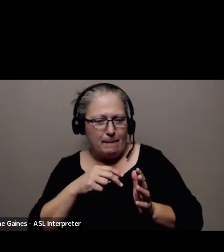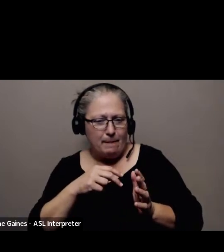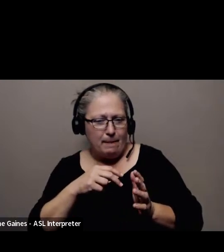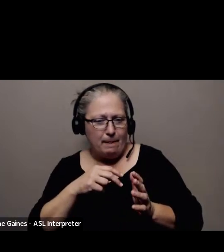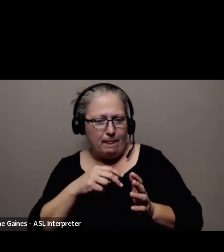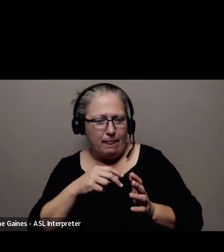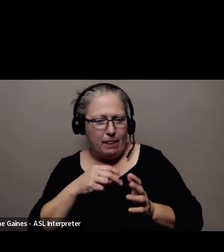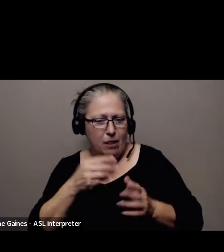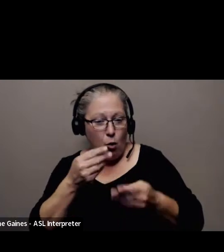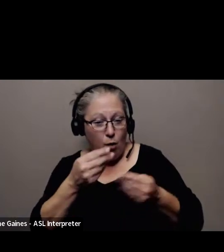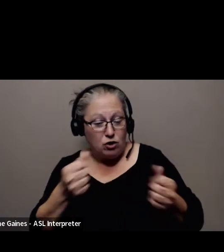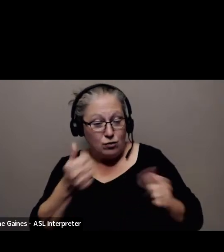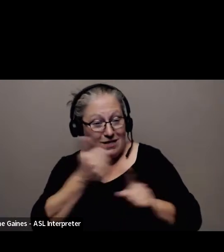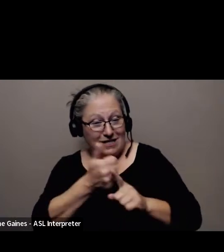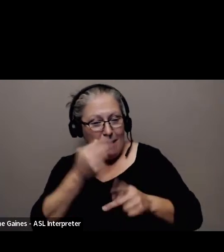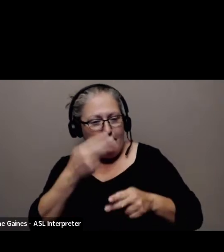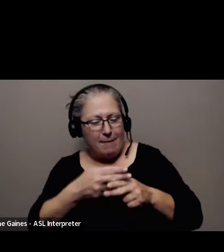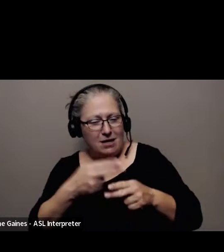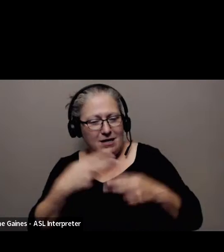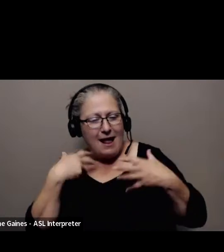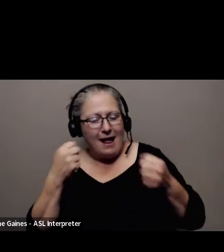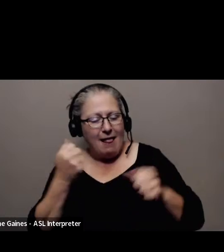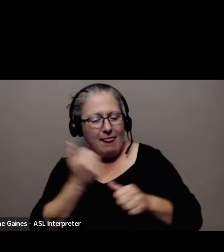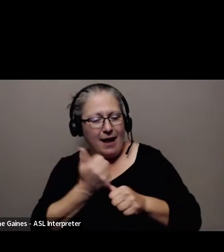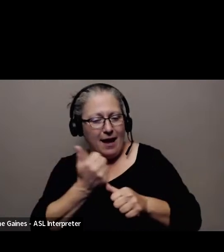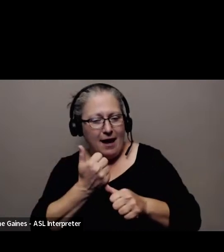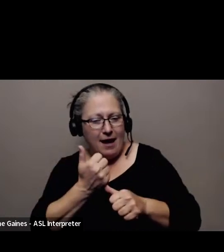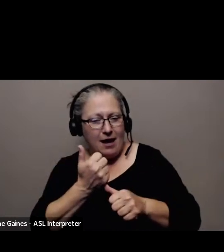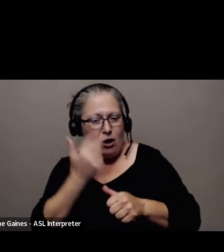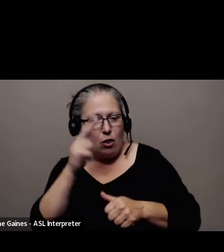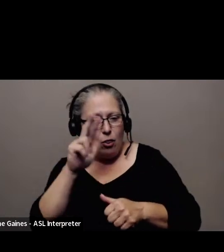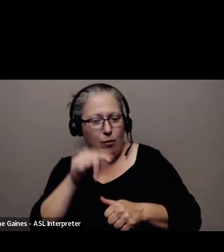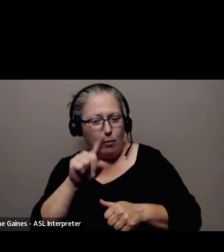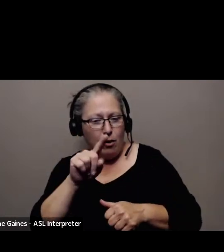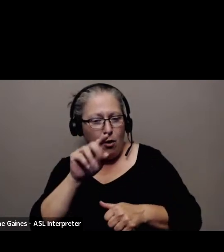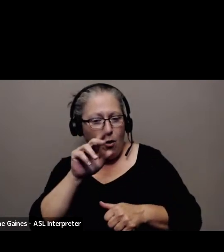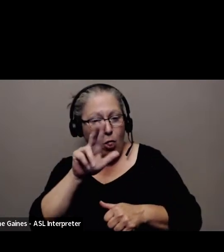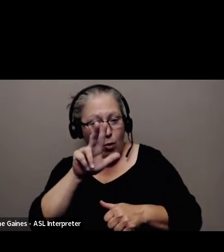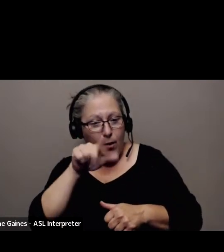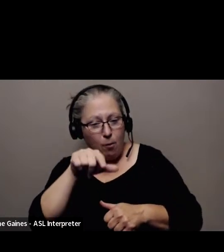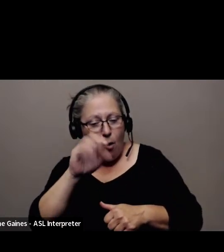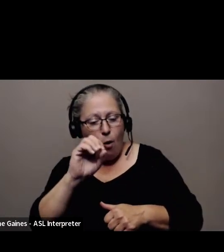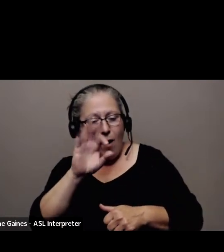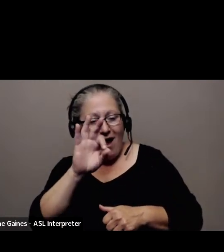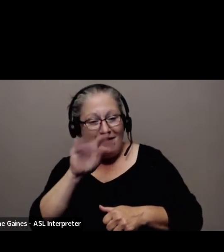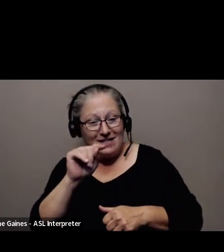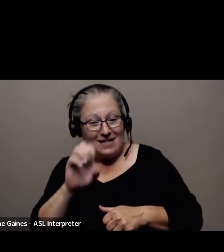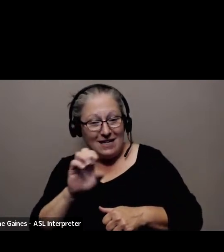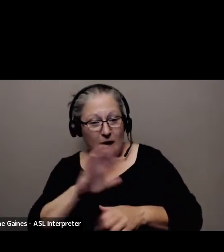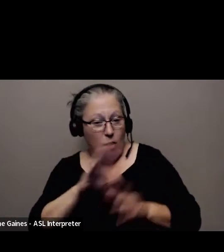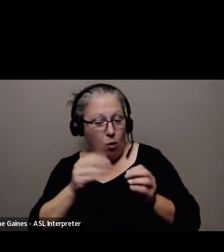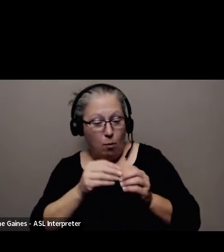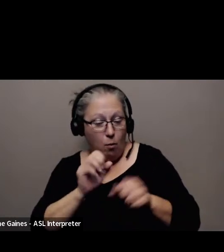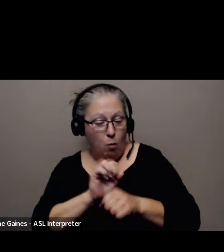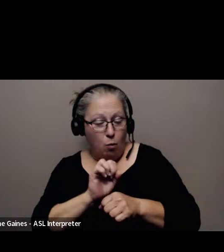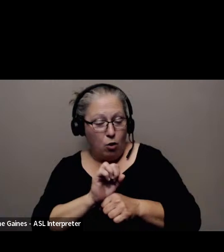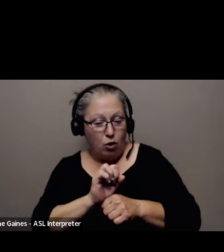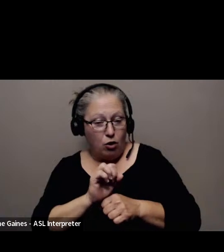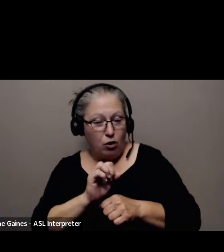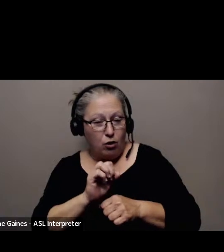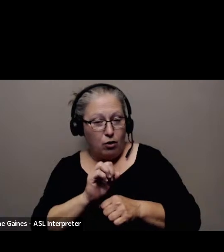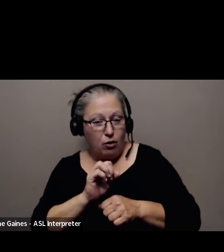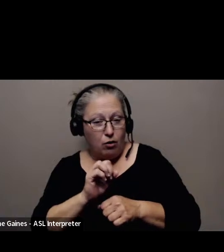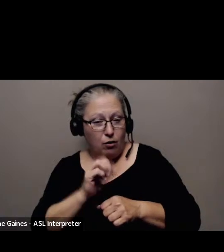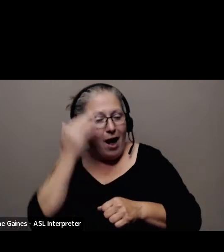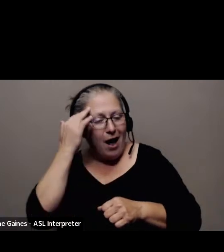The resolution itself mentions the health aides, the 3.0 FTE health aides that are no longer, the work isn't there.